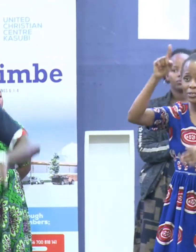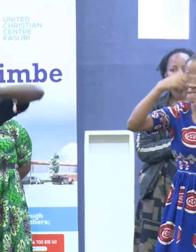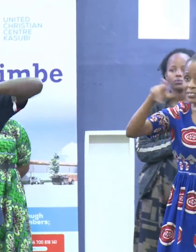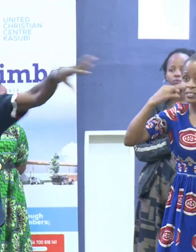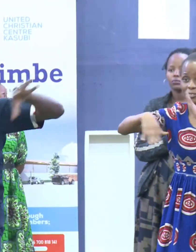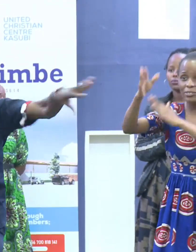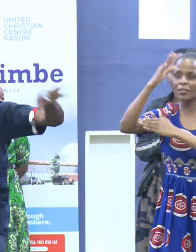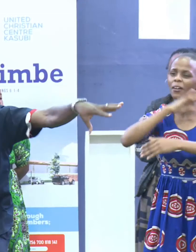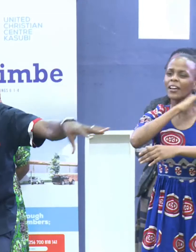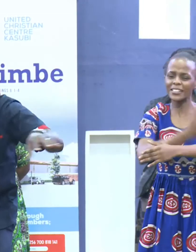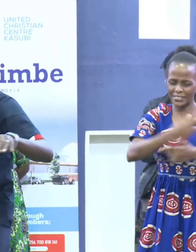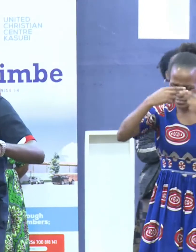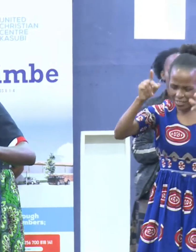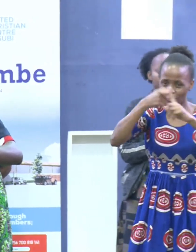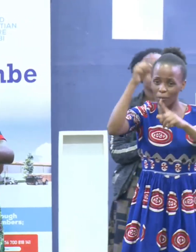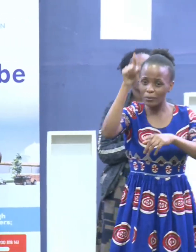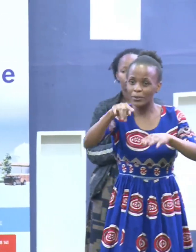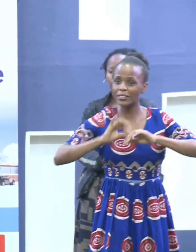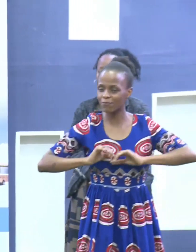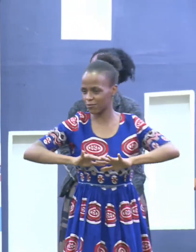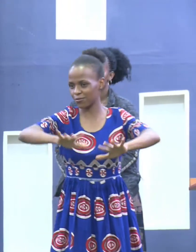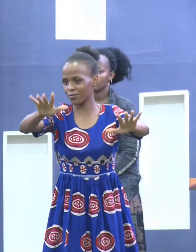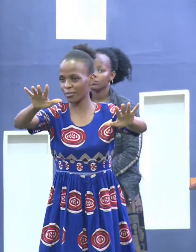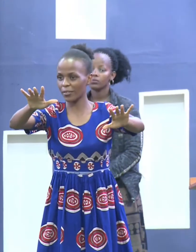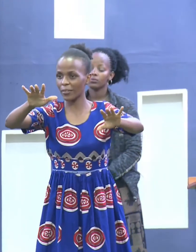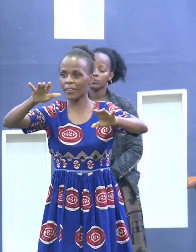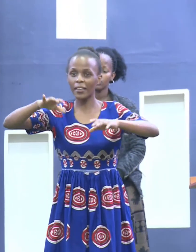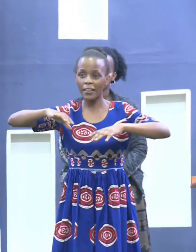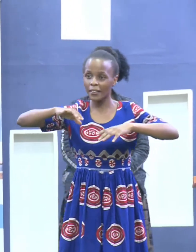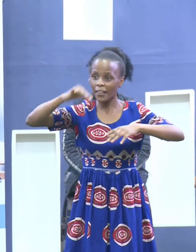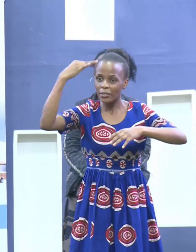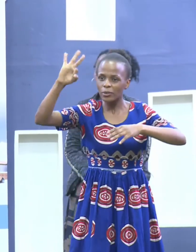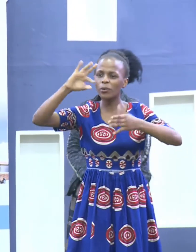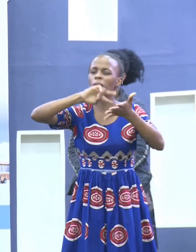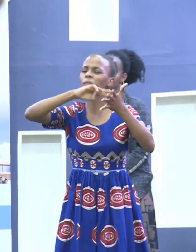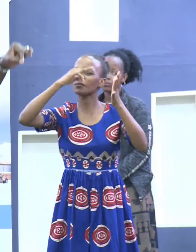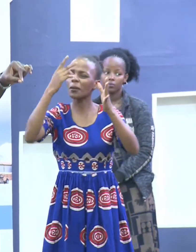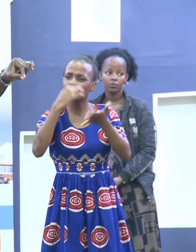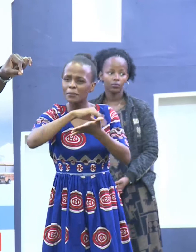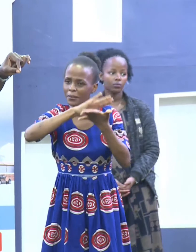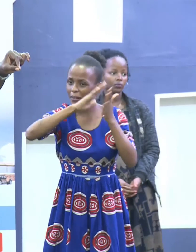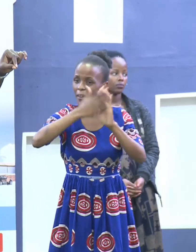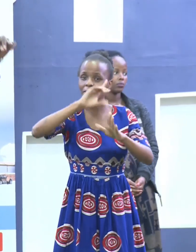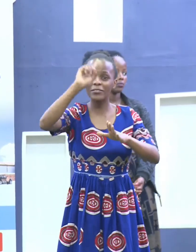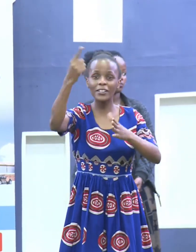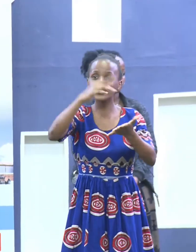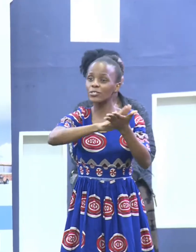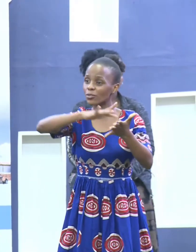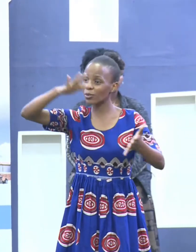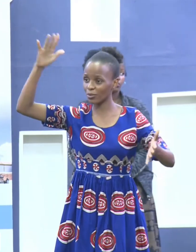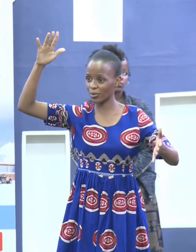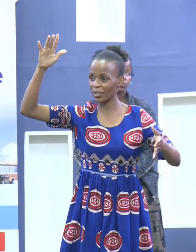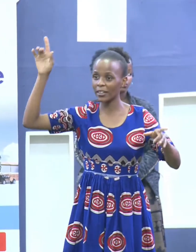God. The strength of God begins from you and to others. That means you have become the excellent